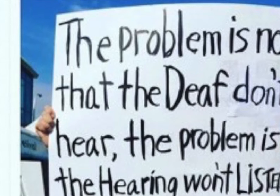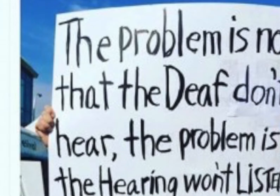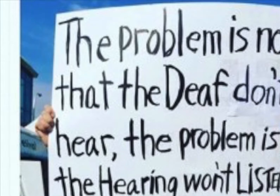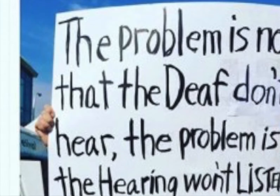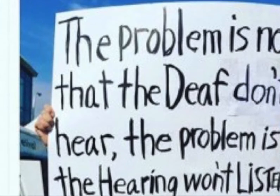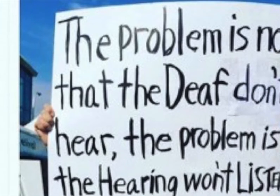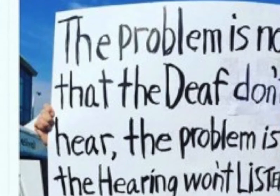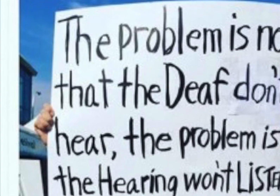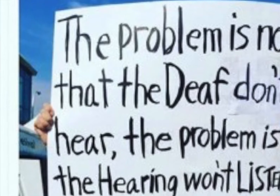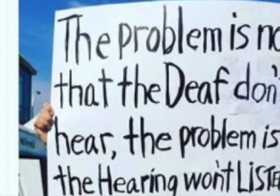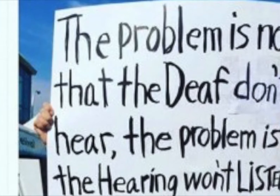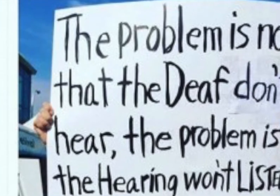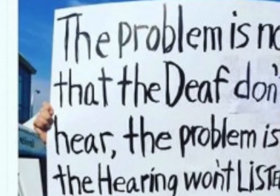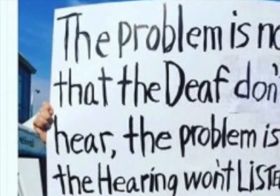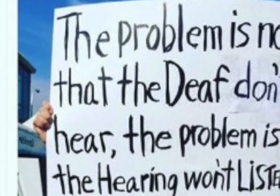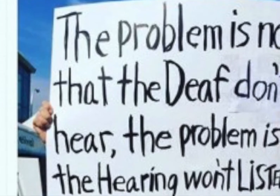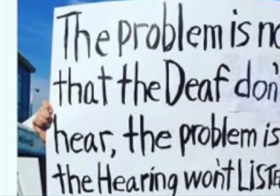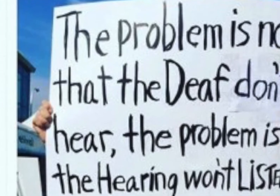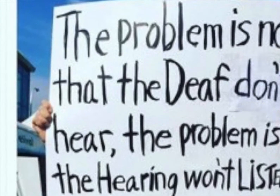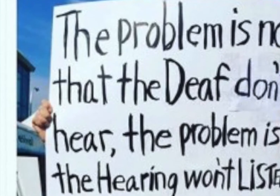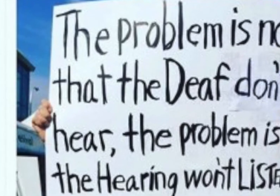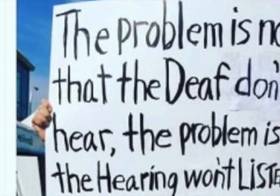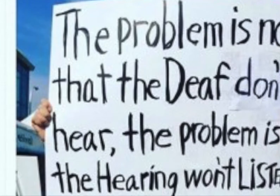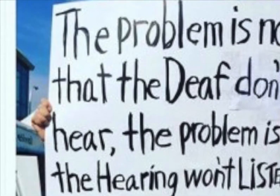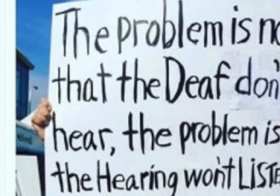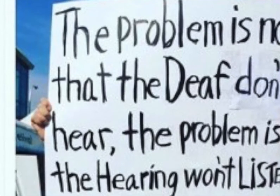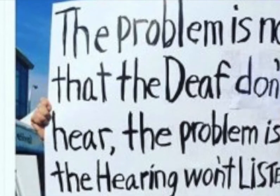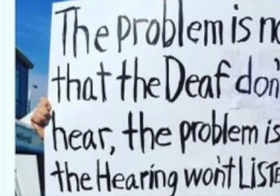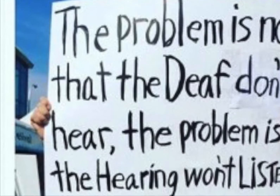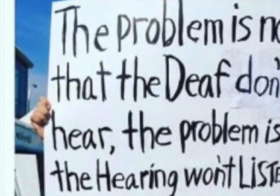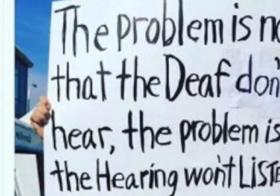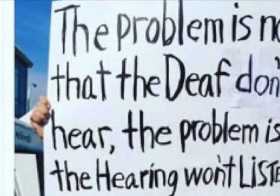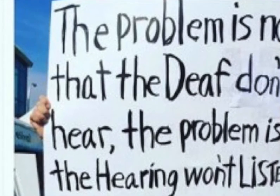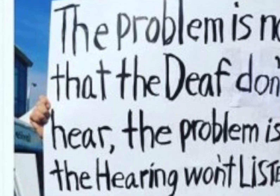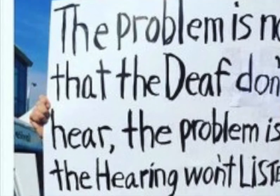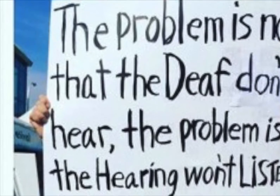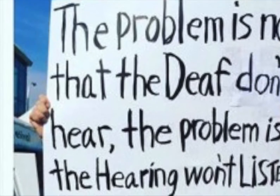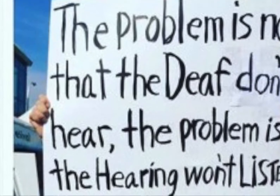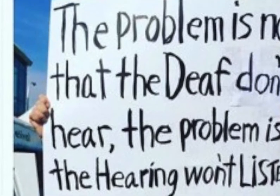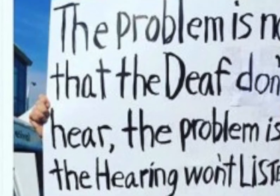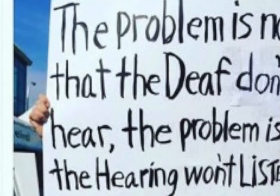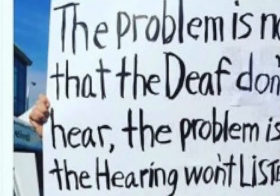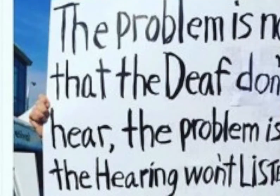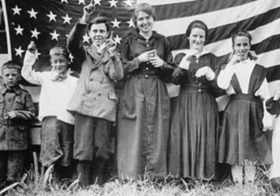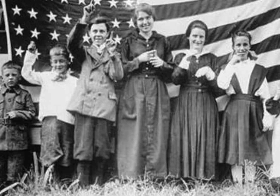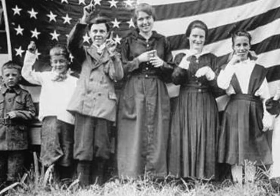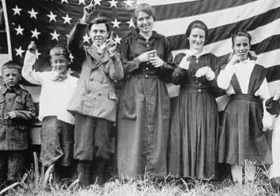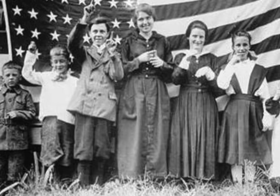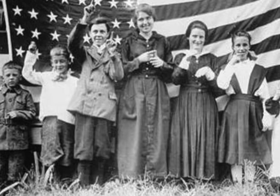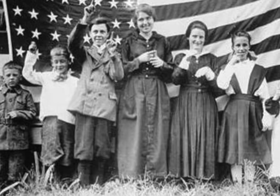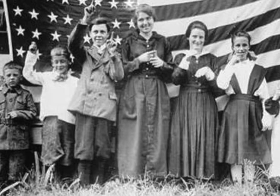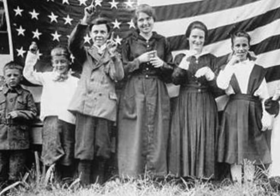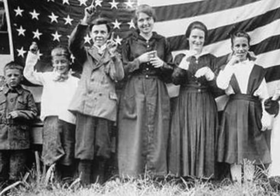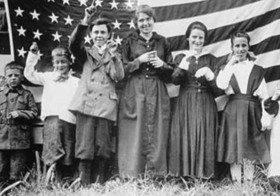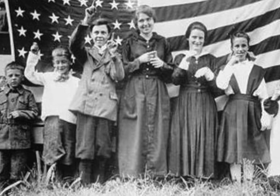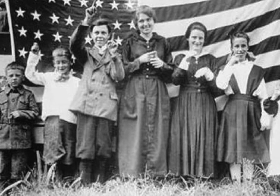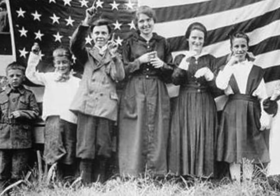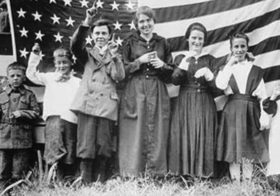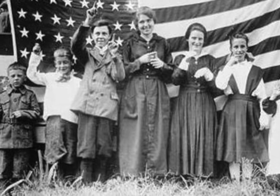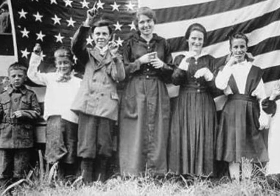deaf people were capable of working and thought they lacked communication. Apart from not having any job opportunities and being punished